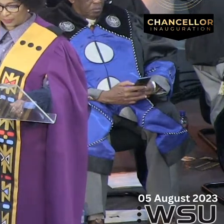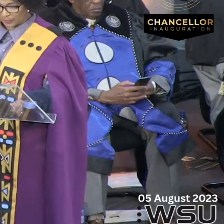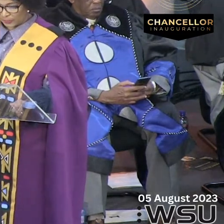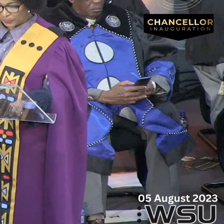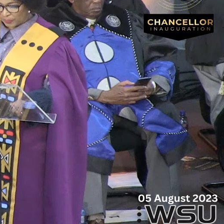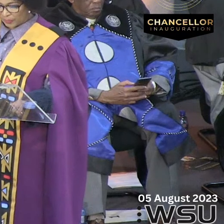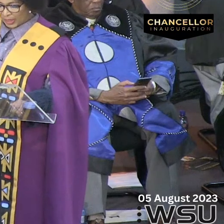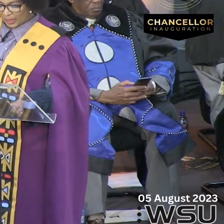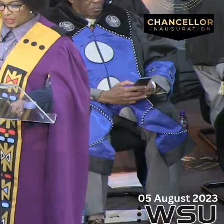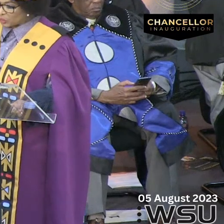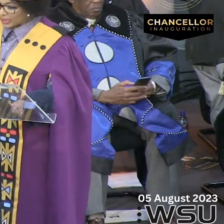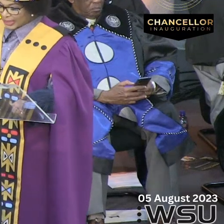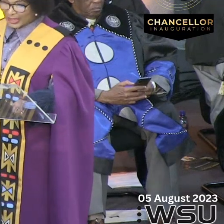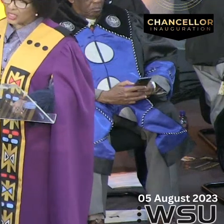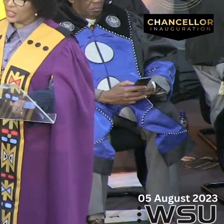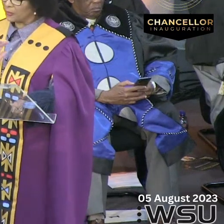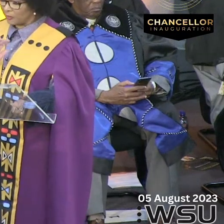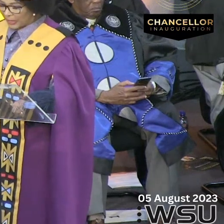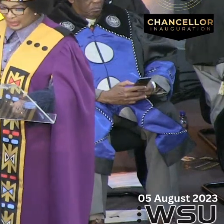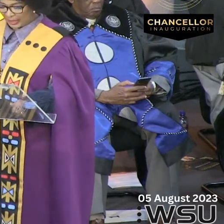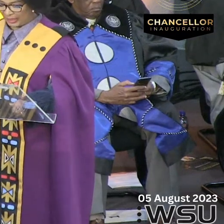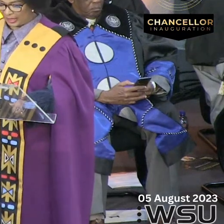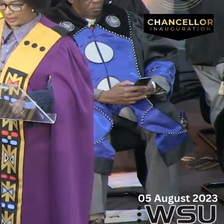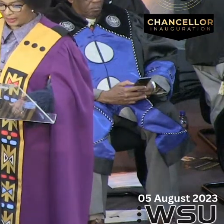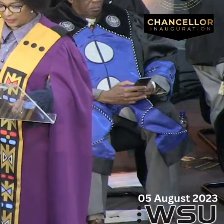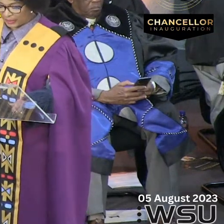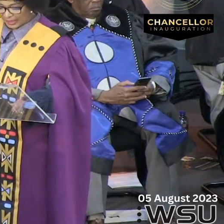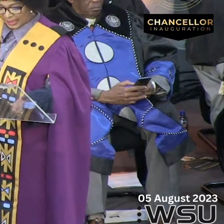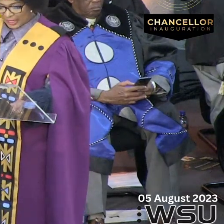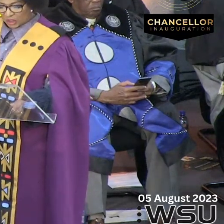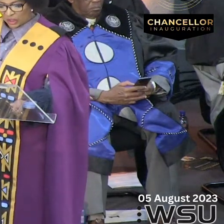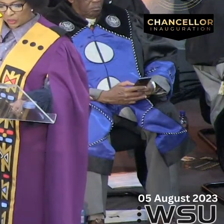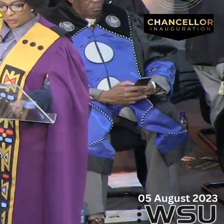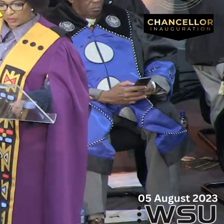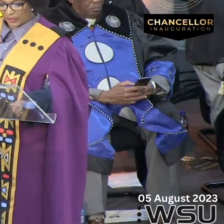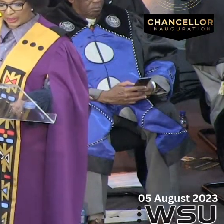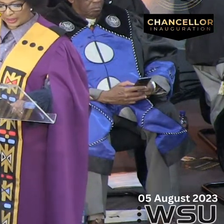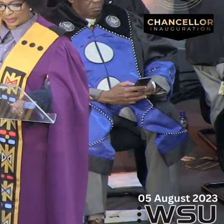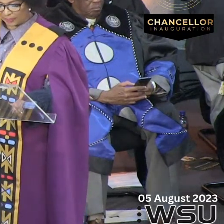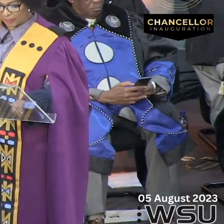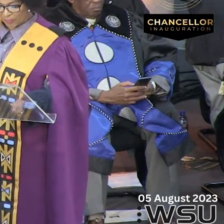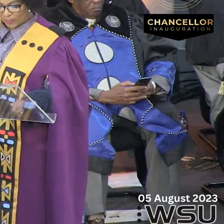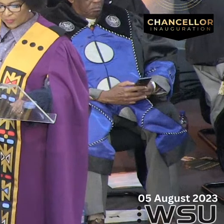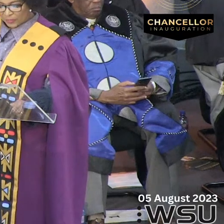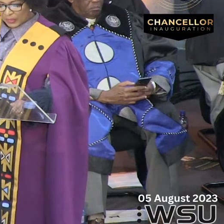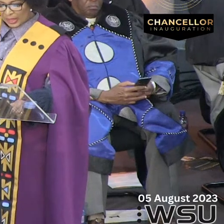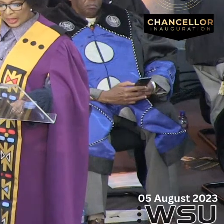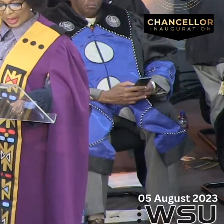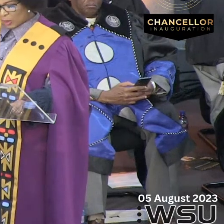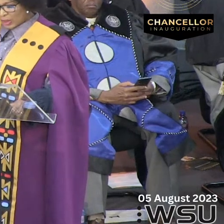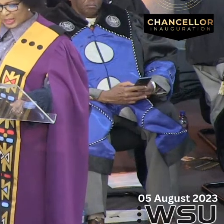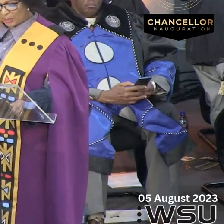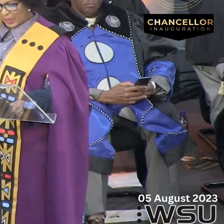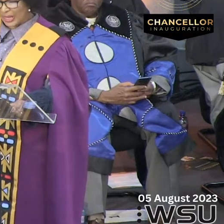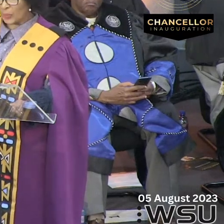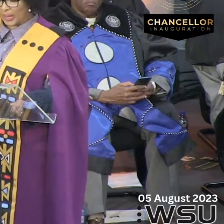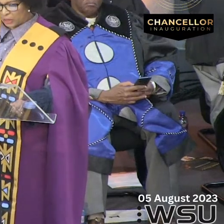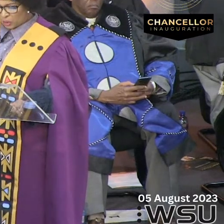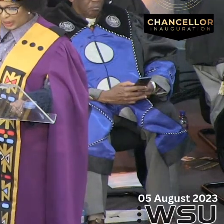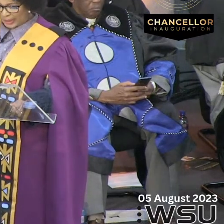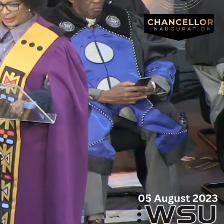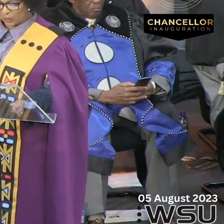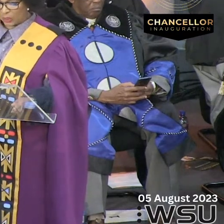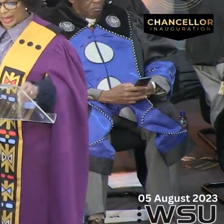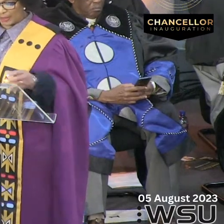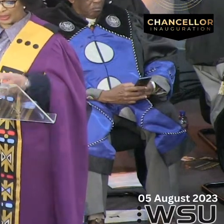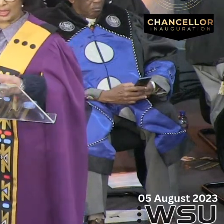here. The new strategy is very clear, giving direction to the university. I'm always impressed by a